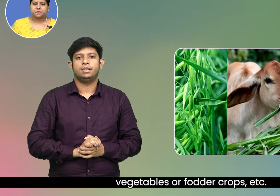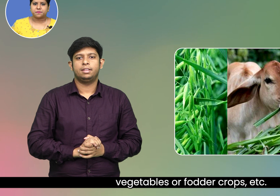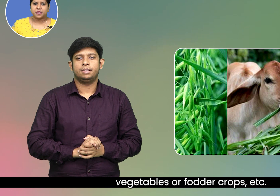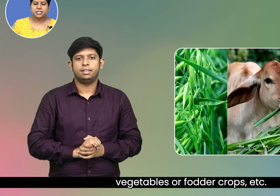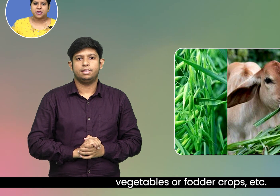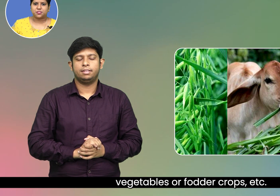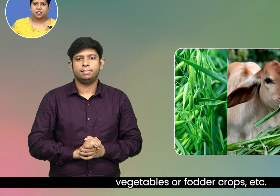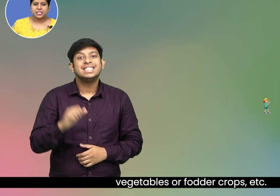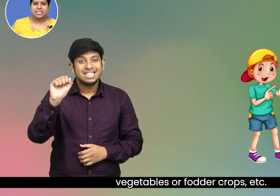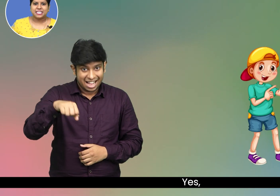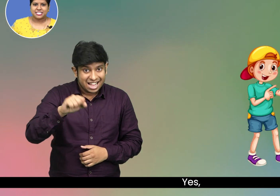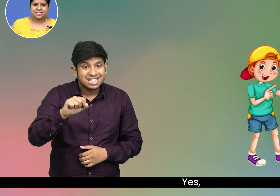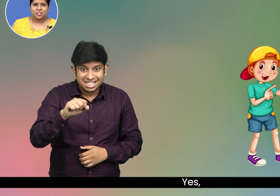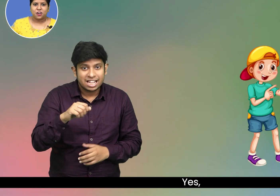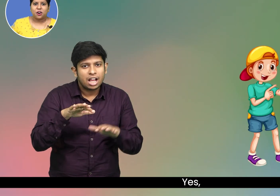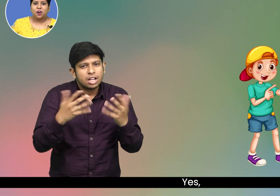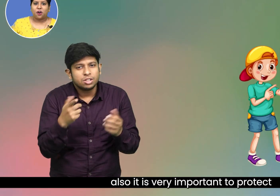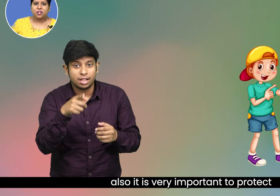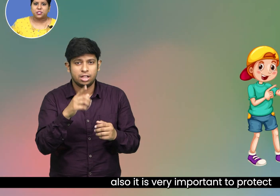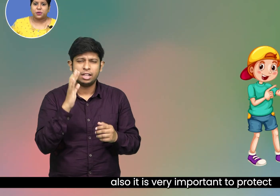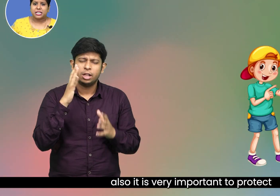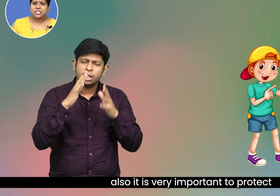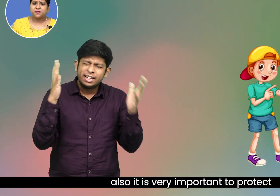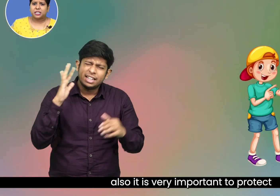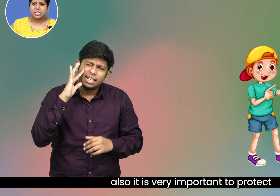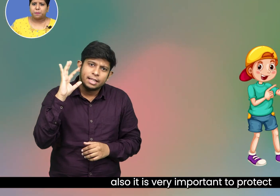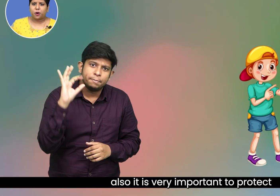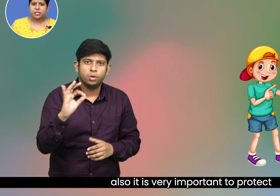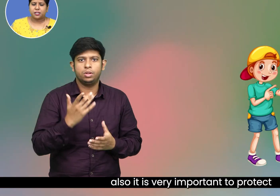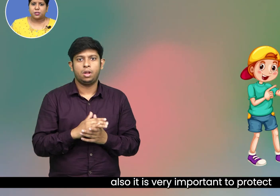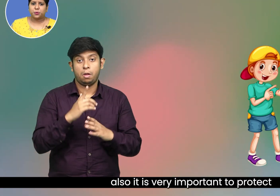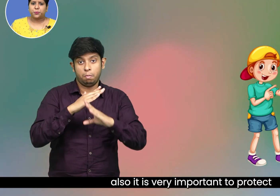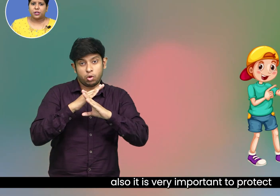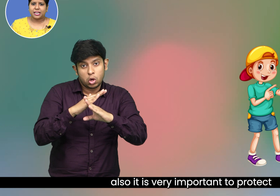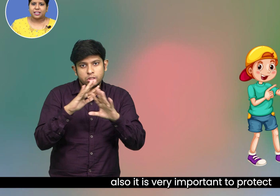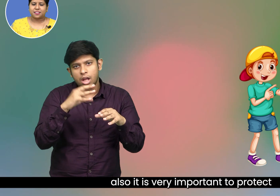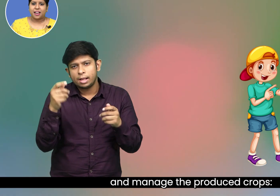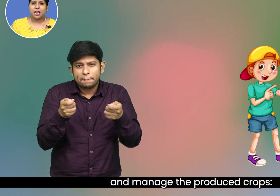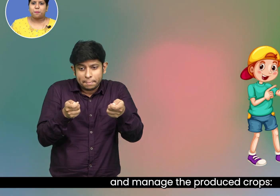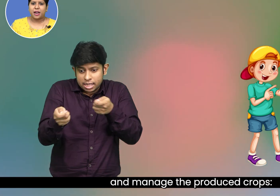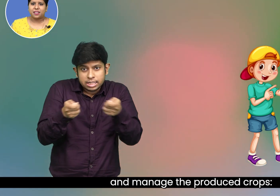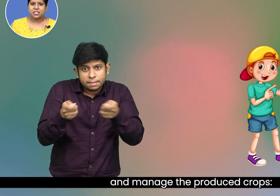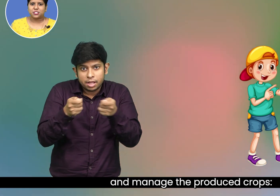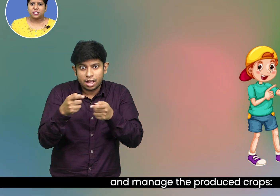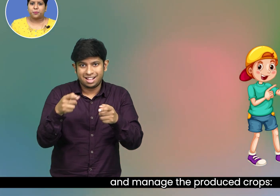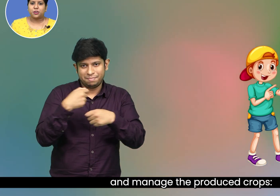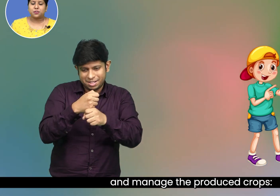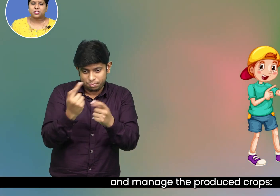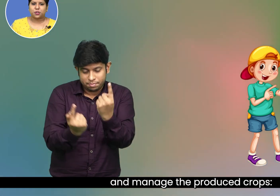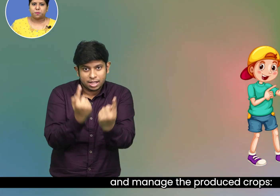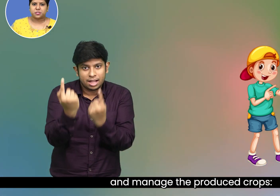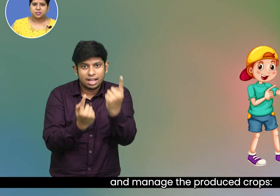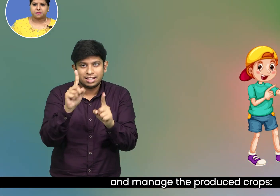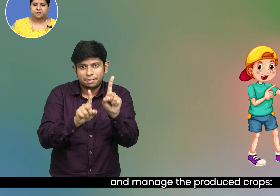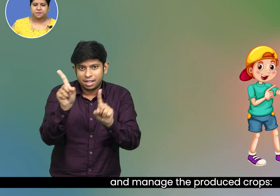crops, etc. Yes, also it is very important to protect and manage the